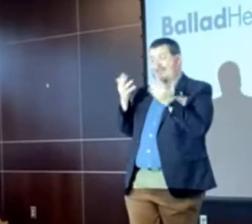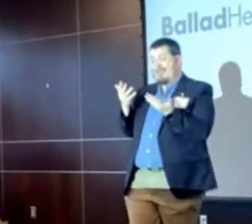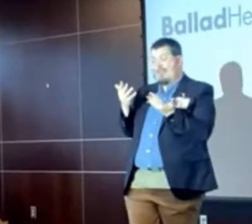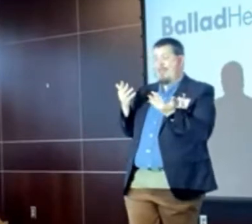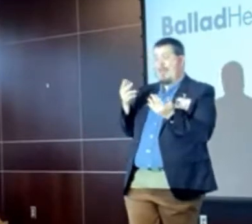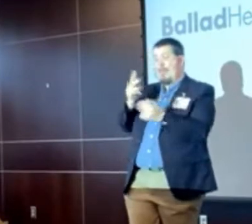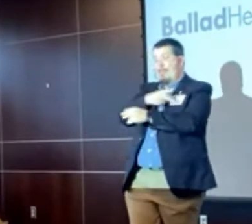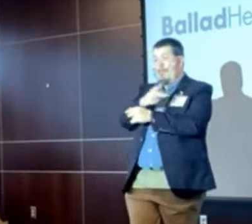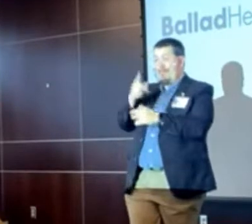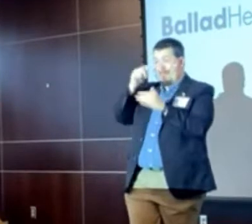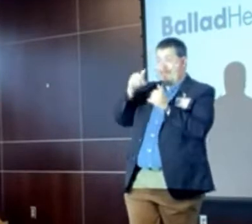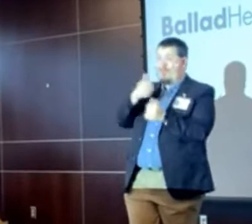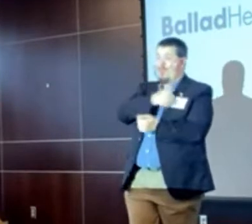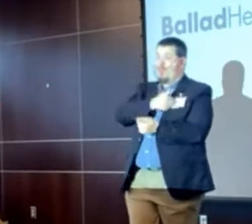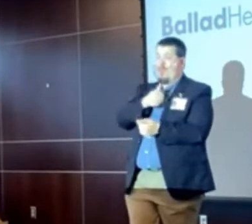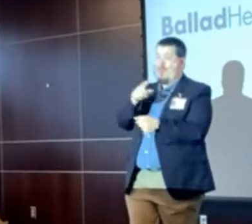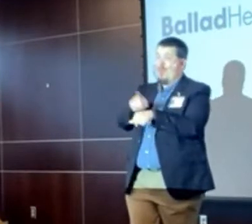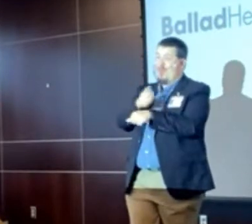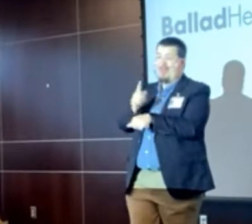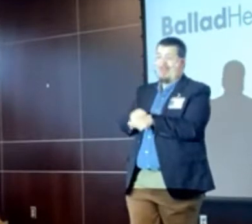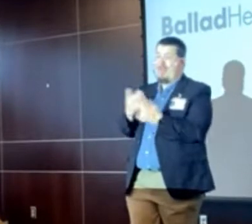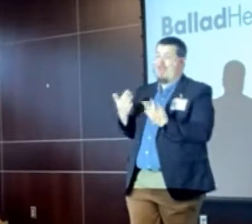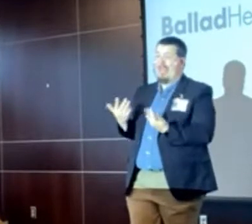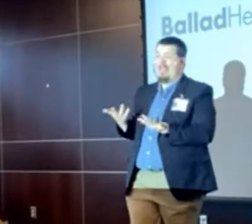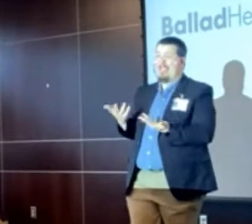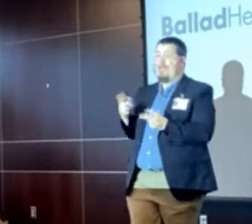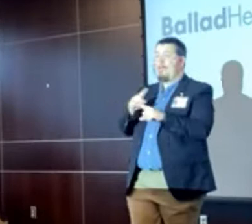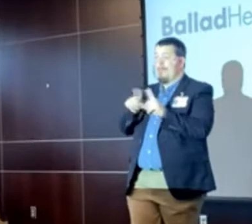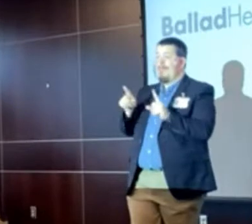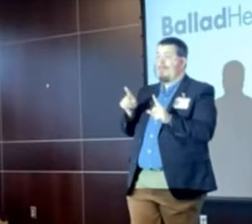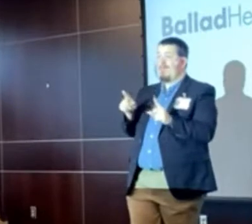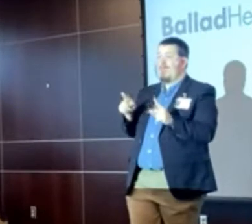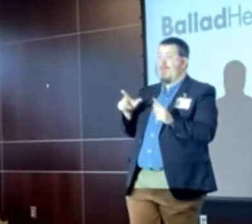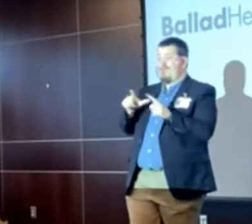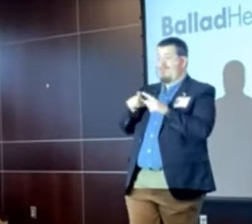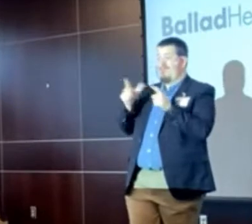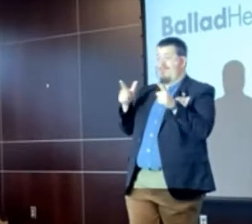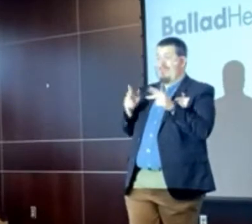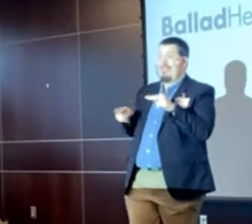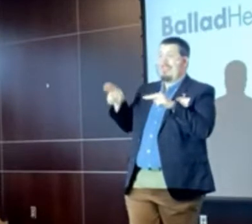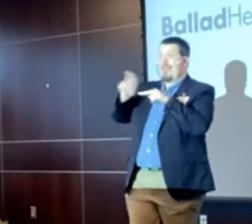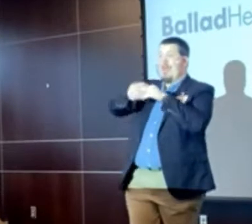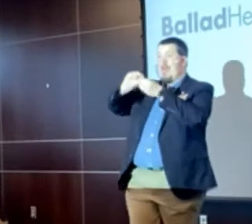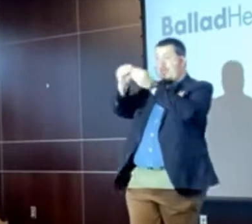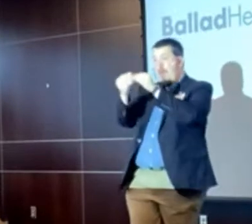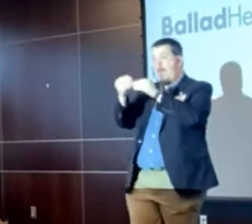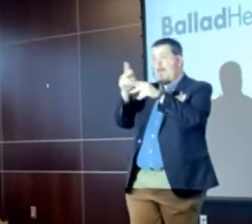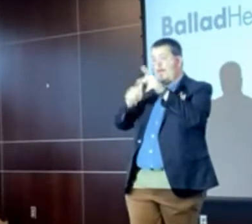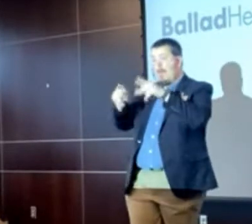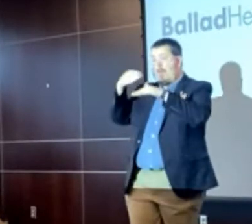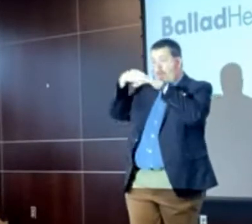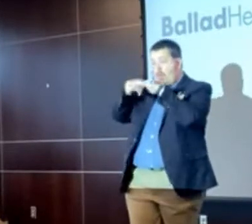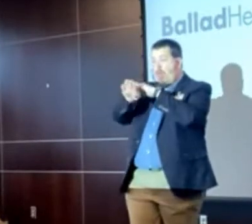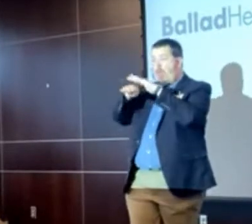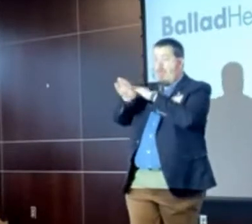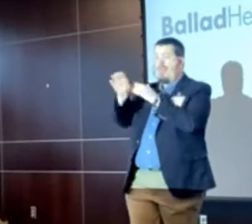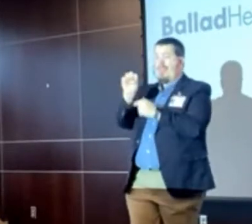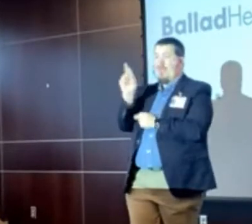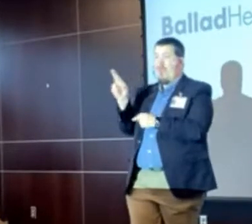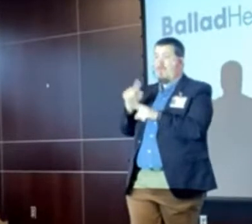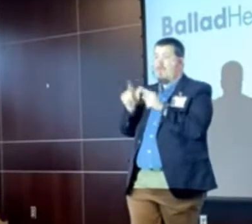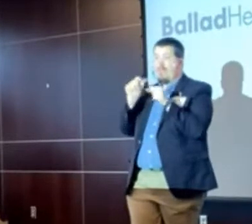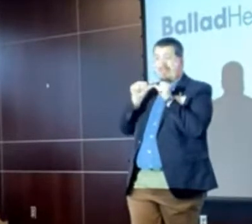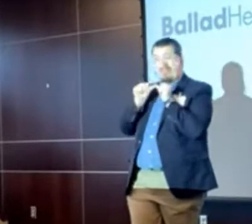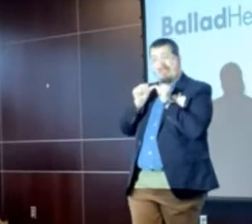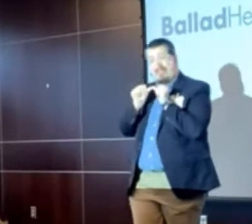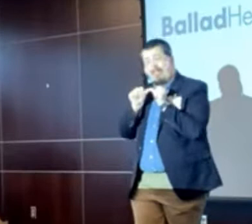our patients expect, and we're sorry for that. There has been a large increase in the number of patients entering the ER, but we will